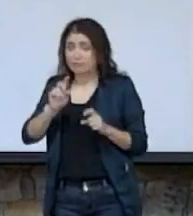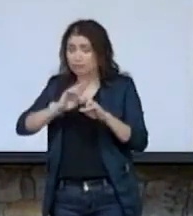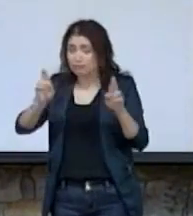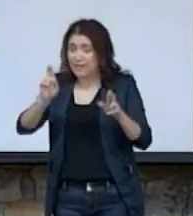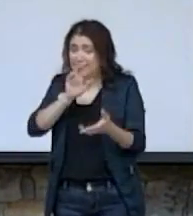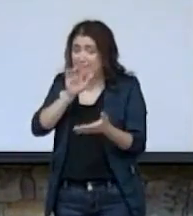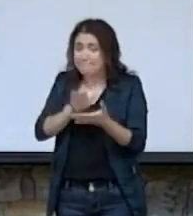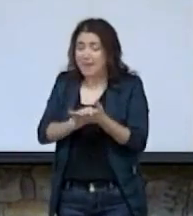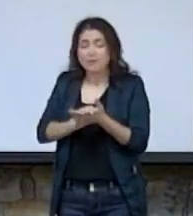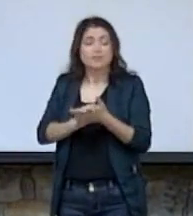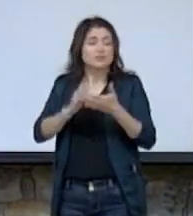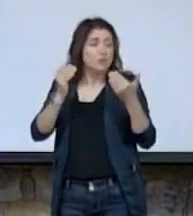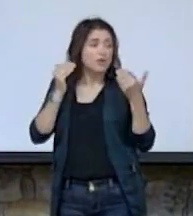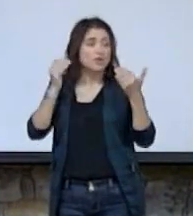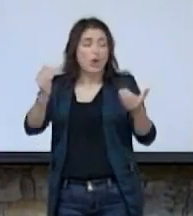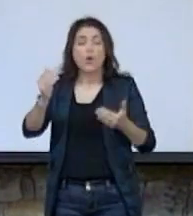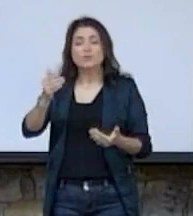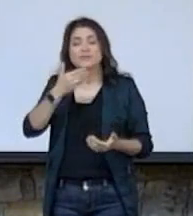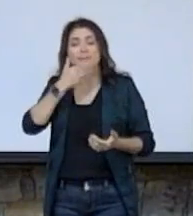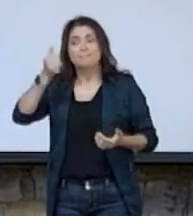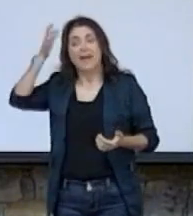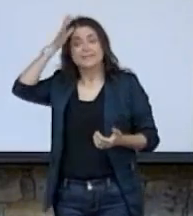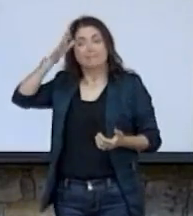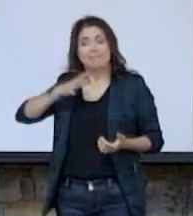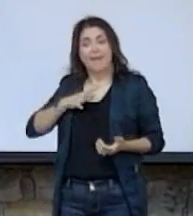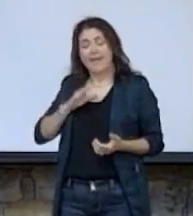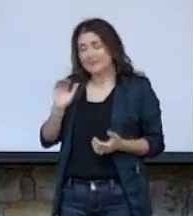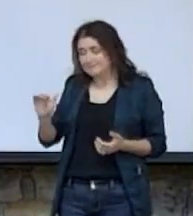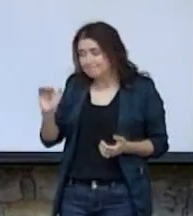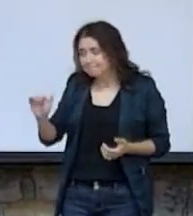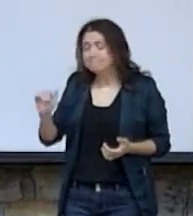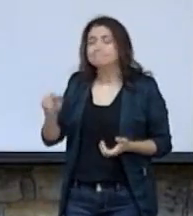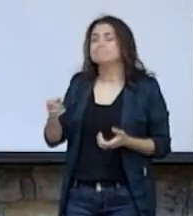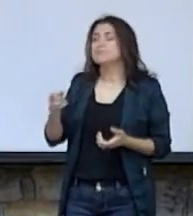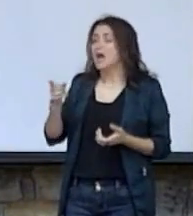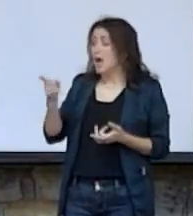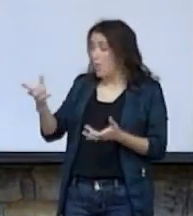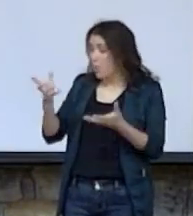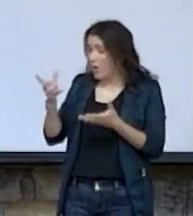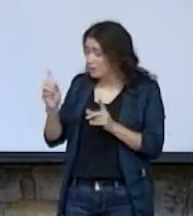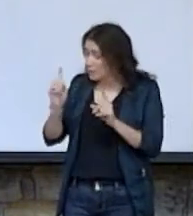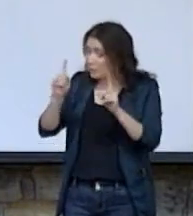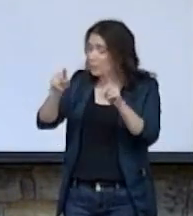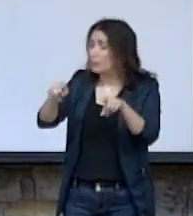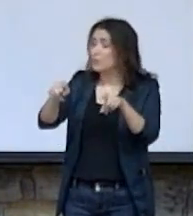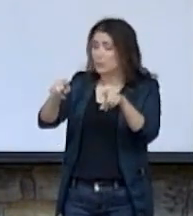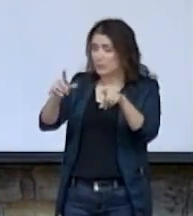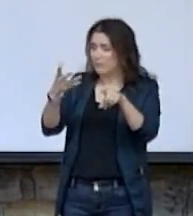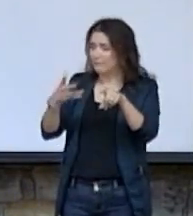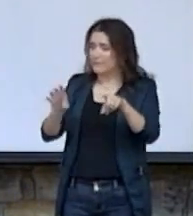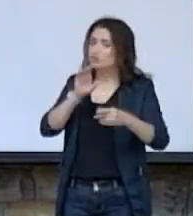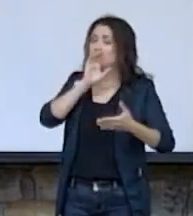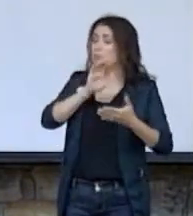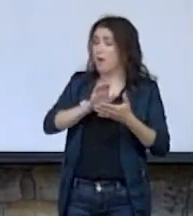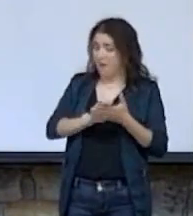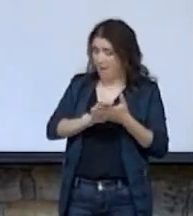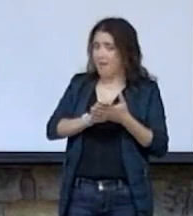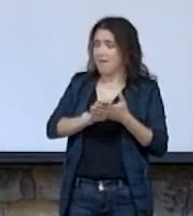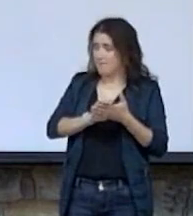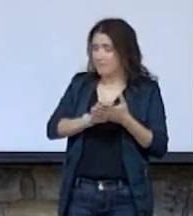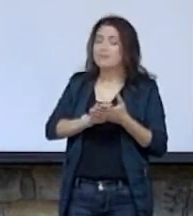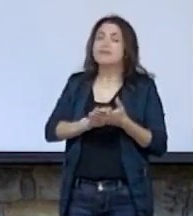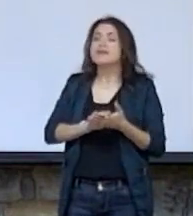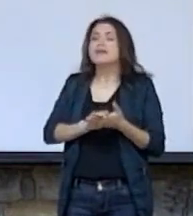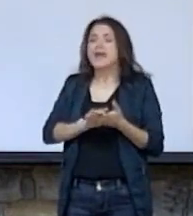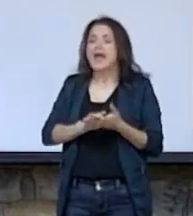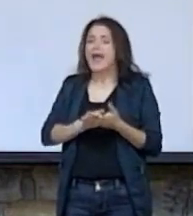So he goes to the best man and he tells the best man, he says, I want you to go to the bride-to-be, and I want